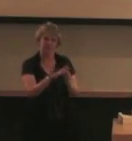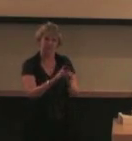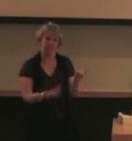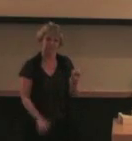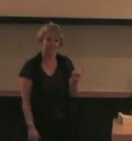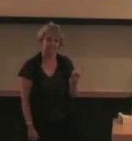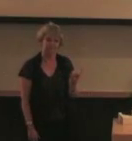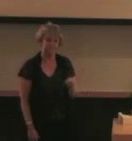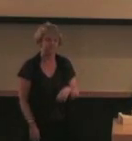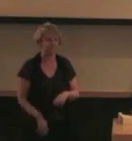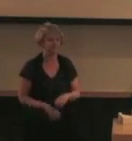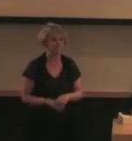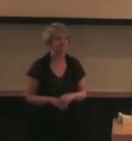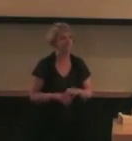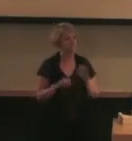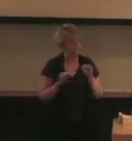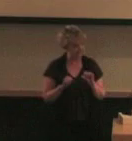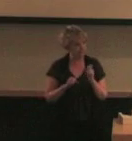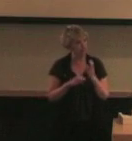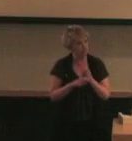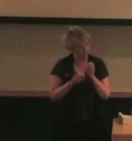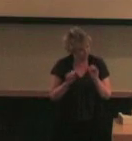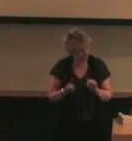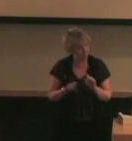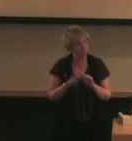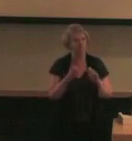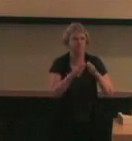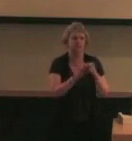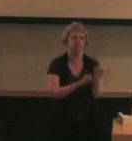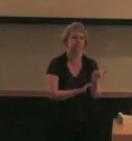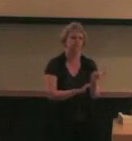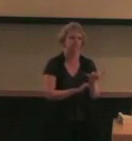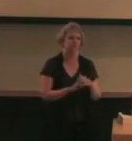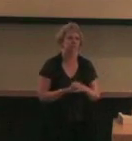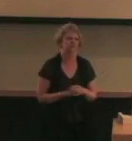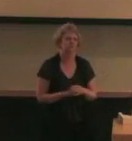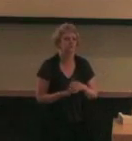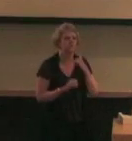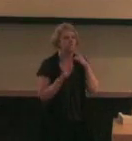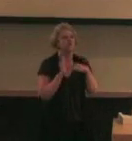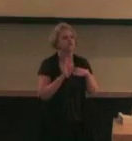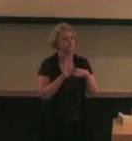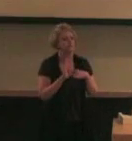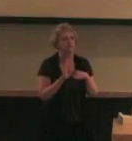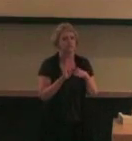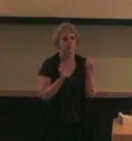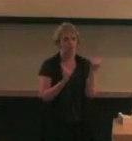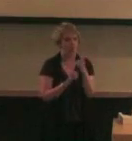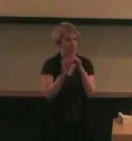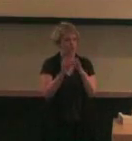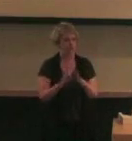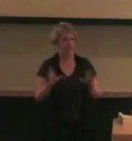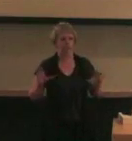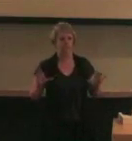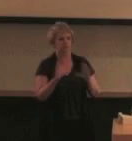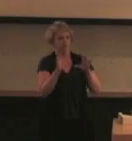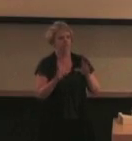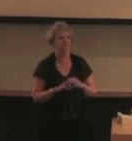though. It has uses, but there's also problems as well. For example, not all interpreters are